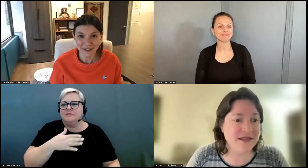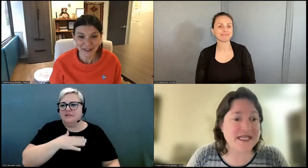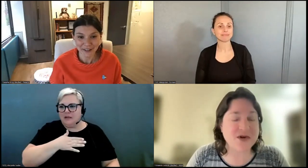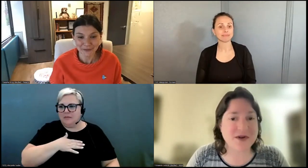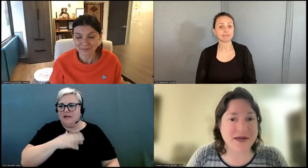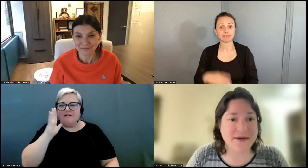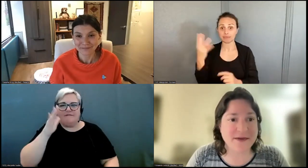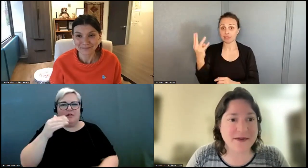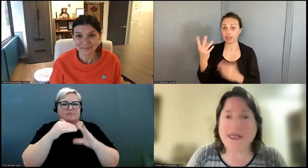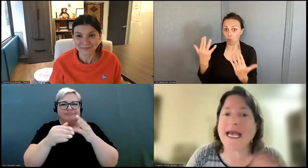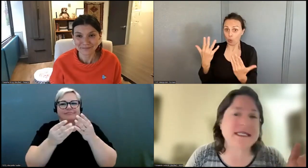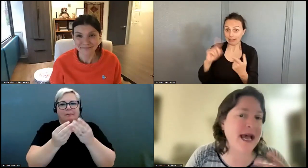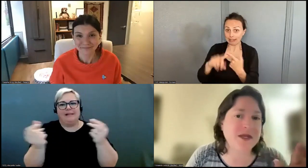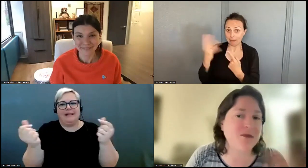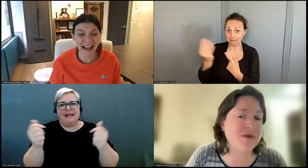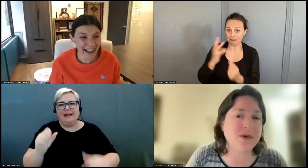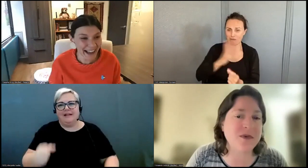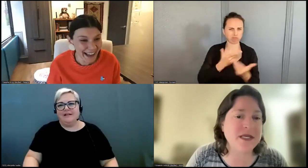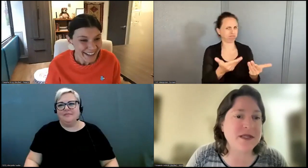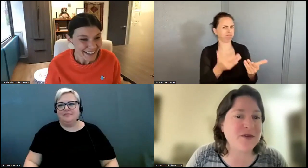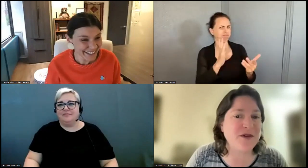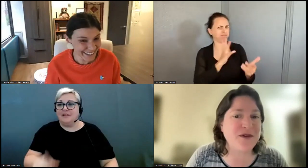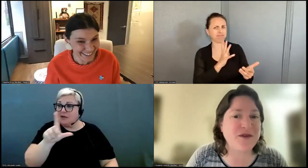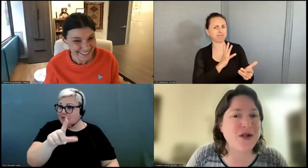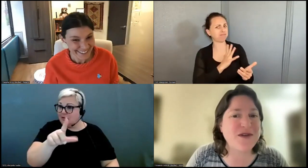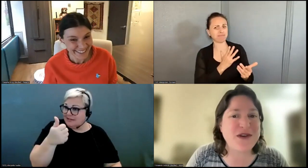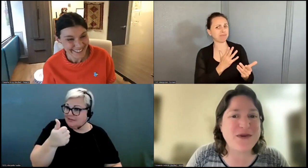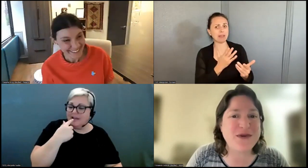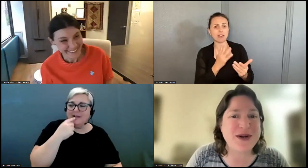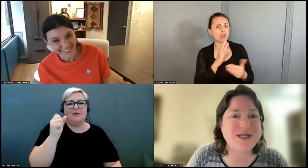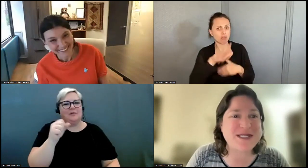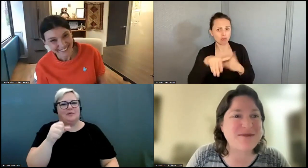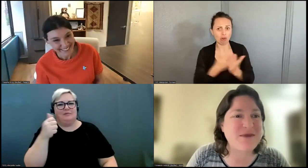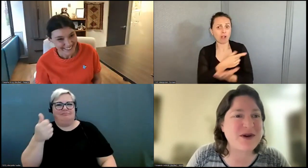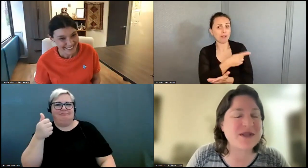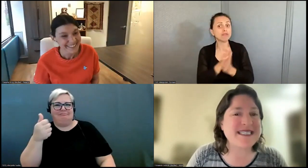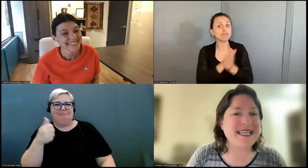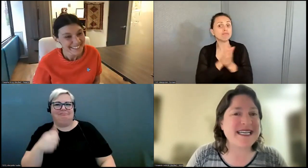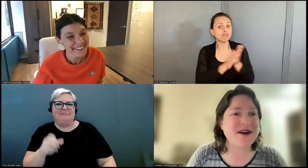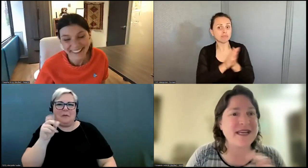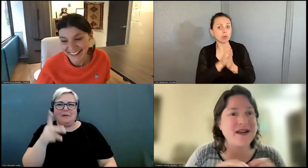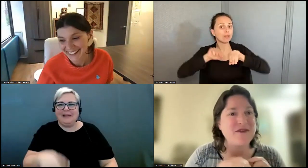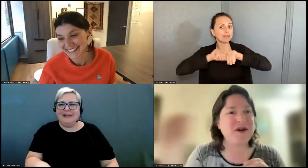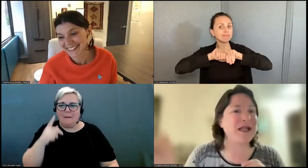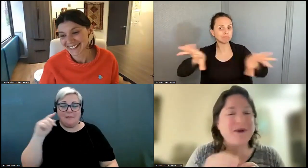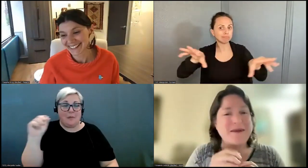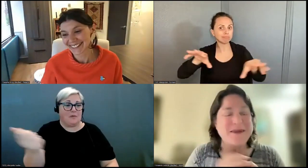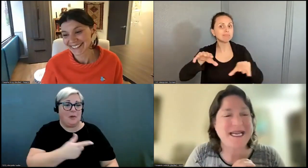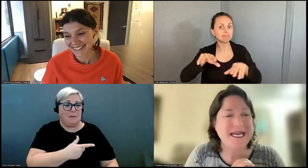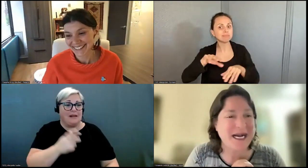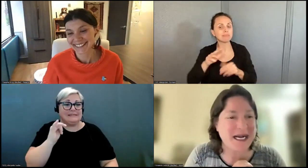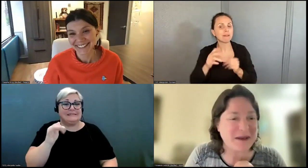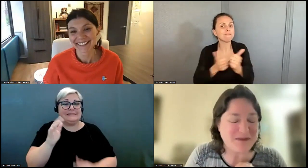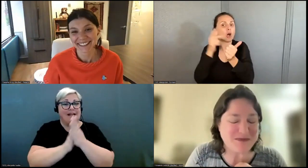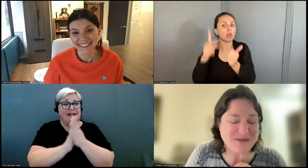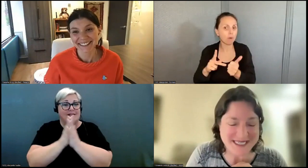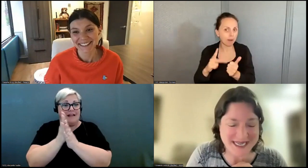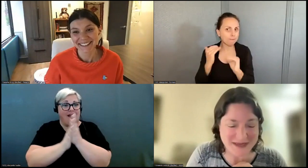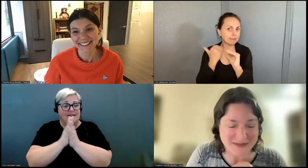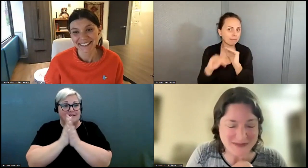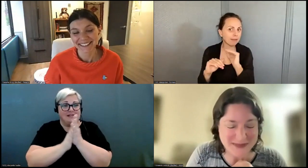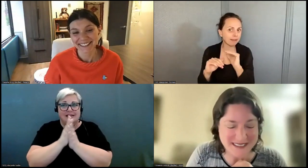Is Monday okay? Yes, absolutely. We for all of you who are interested, we will send it out in a follow-up